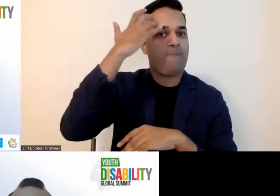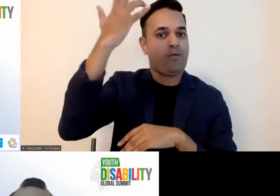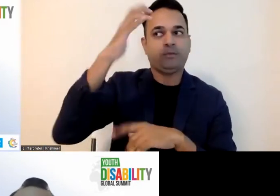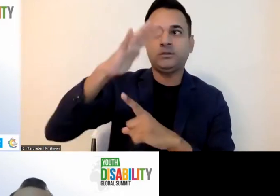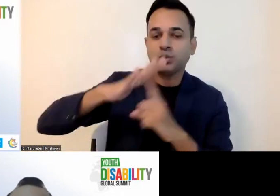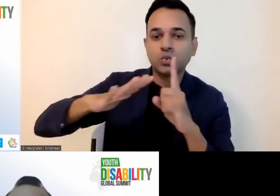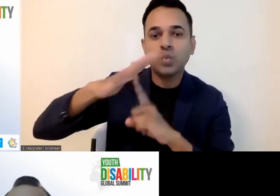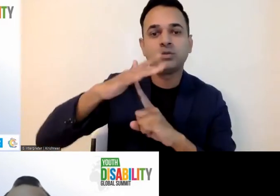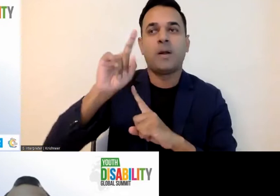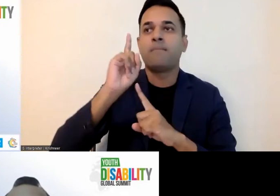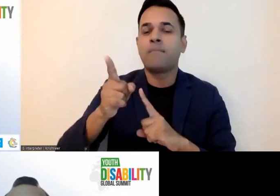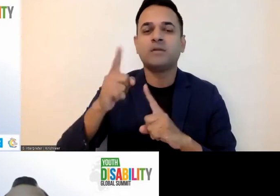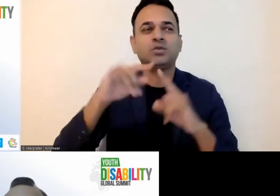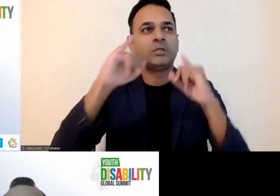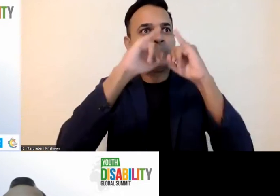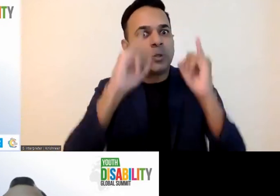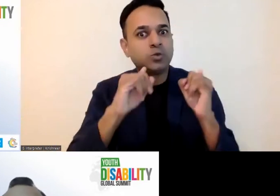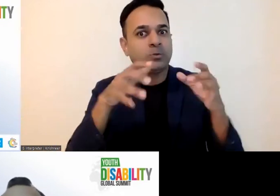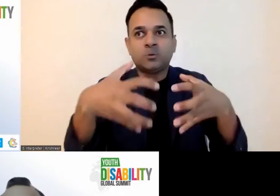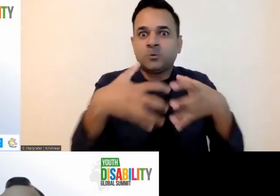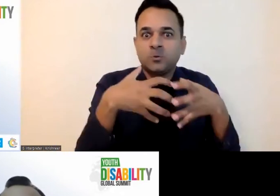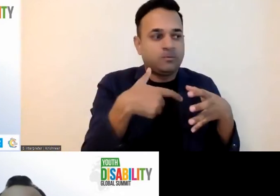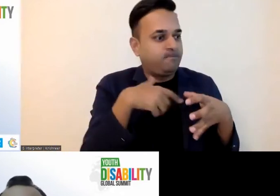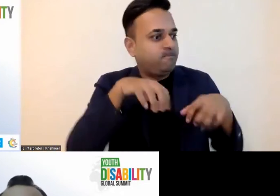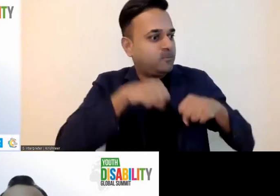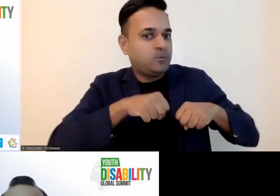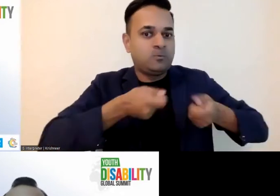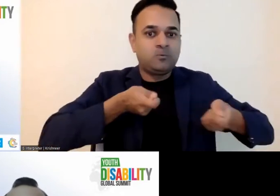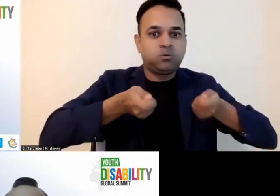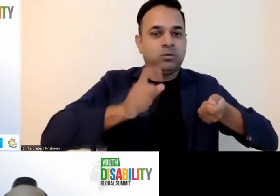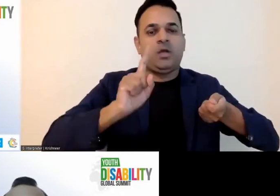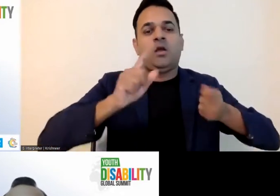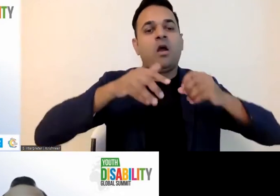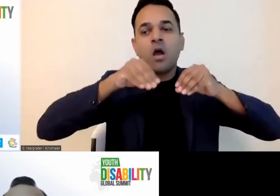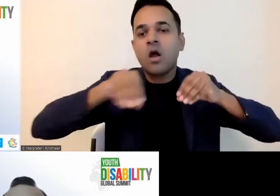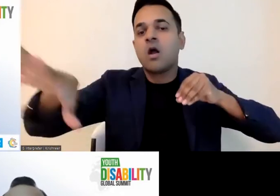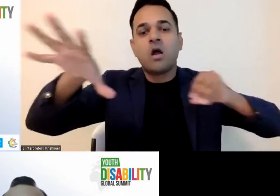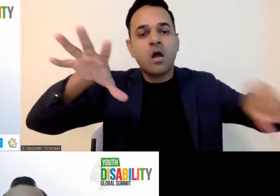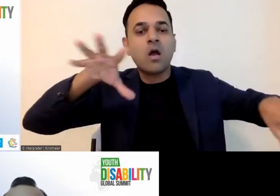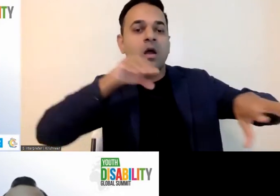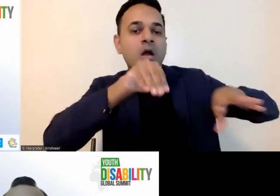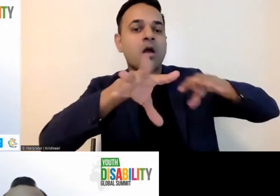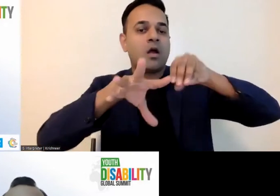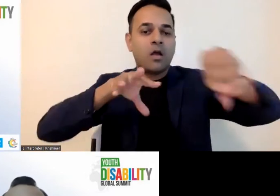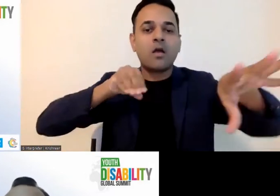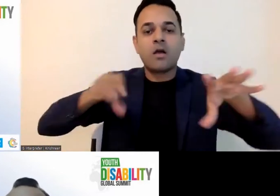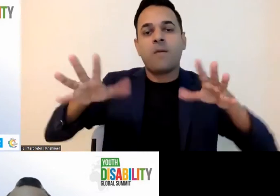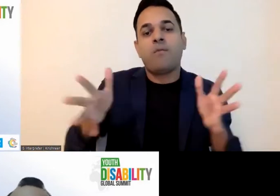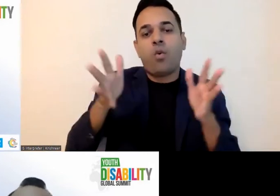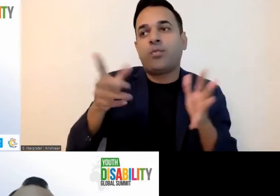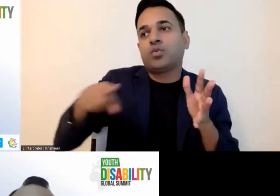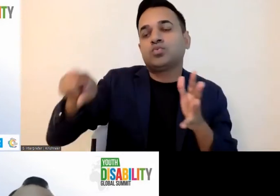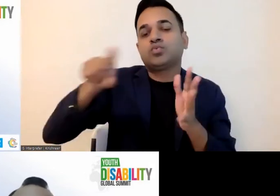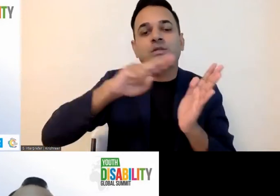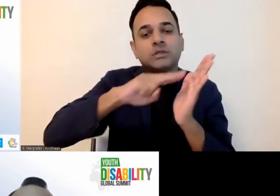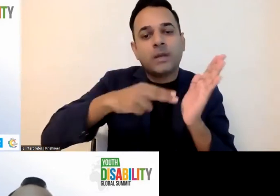raping women with psychosocial disabilities in the institution, this should also be addressed on a priority basis. And as